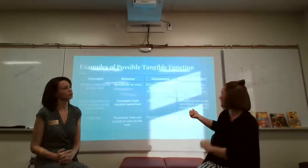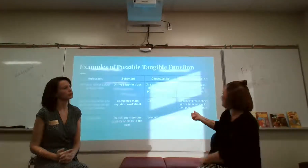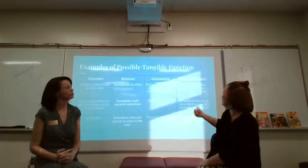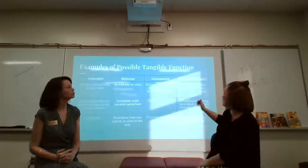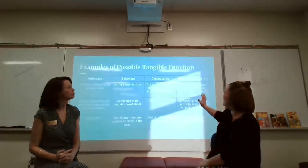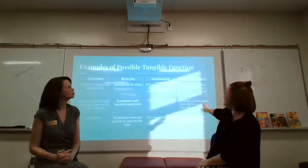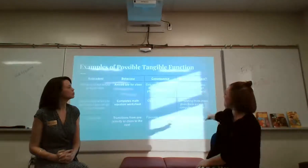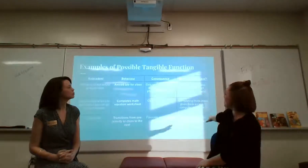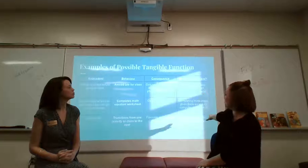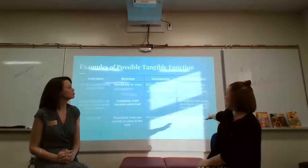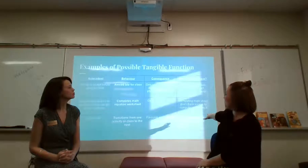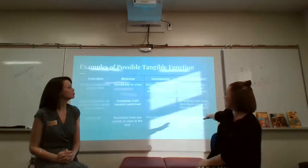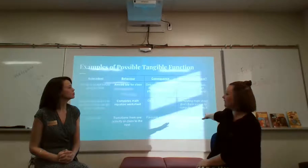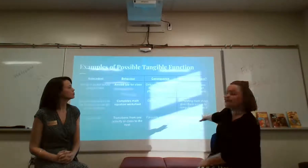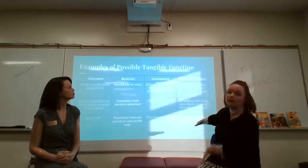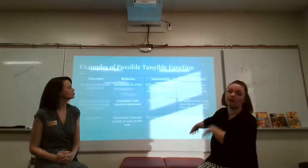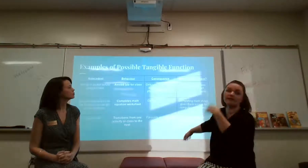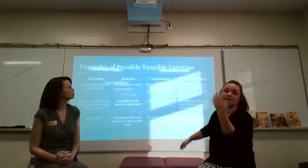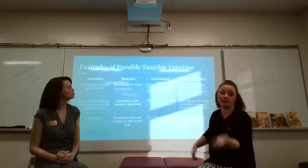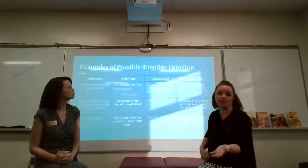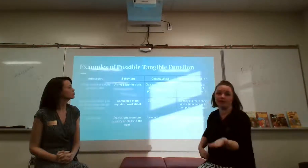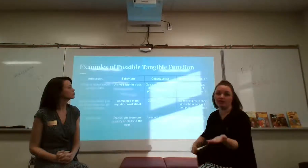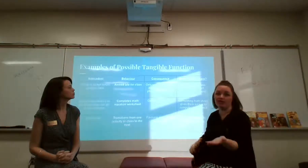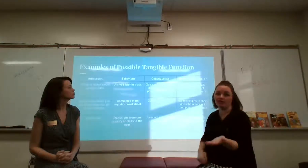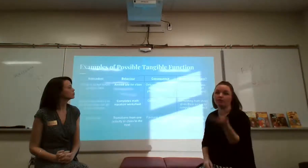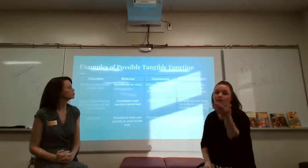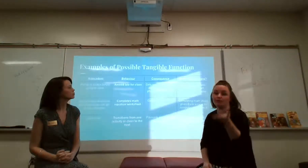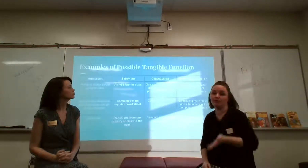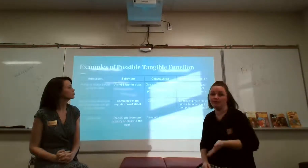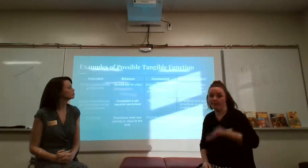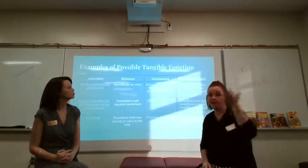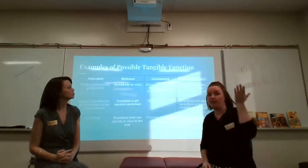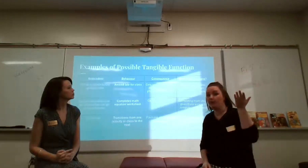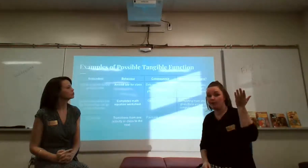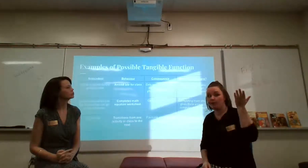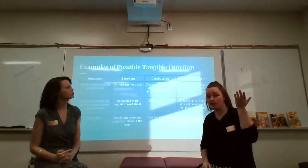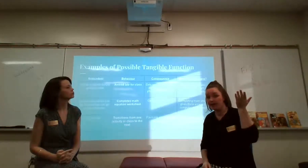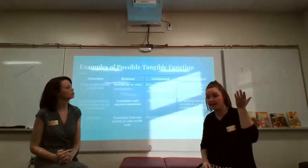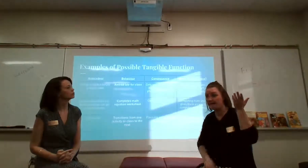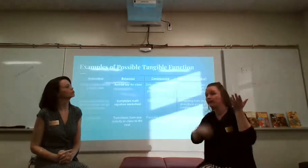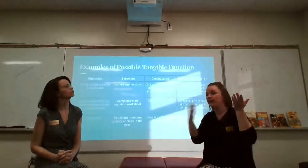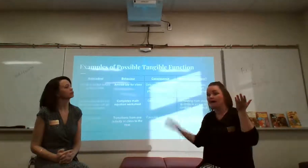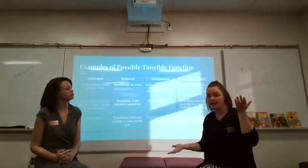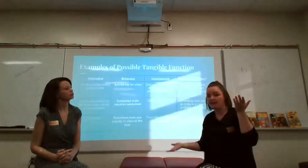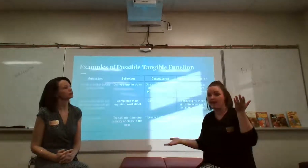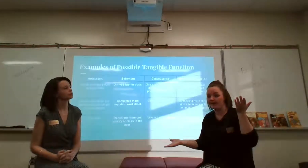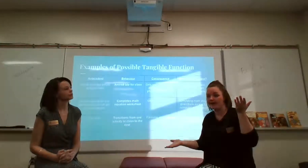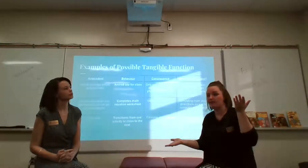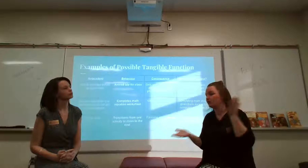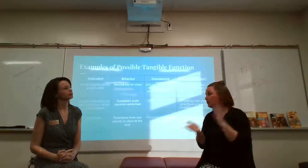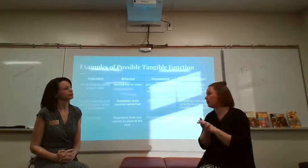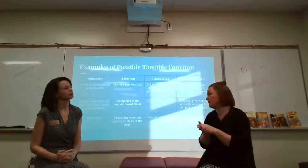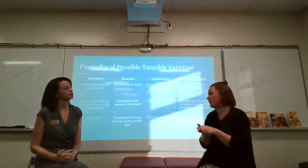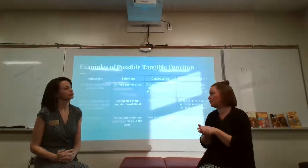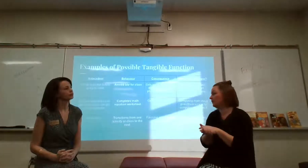item. So what happened here was completing your math sheet, which is a behavior that we want to increase, allowed them access to the tangible that they